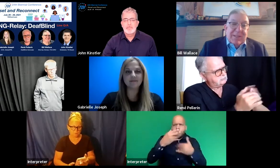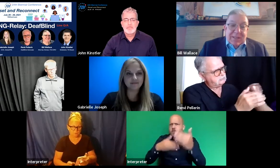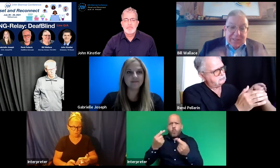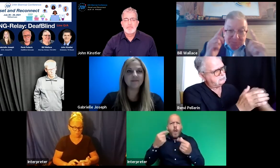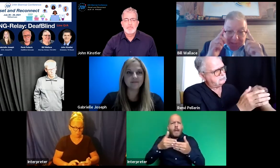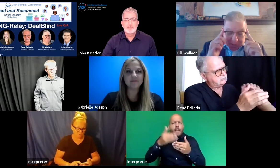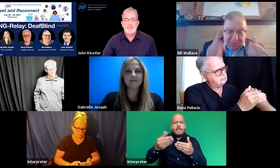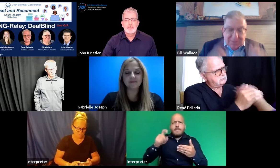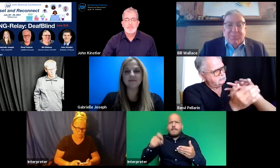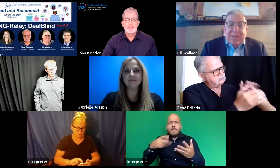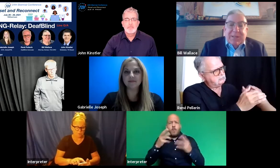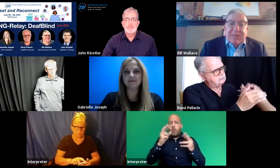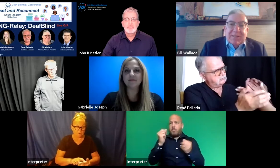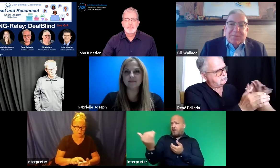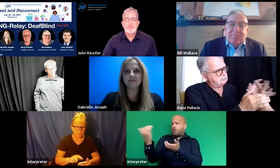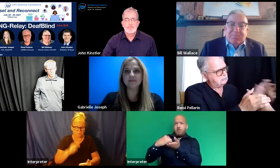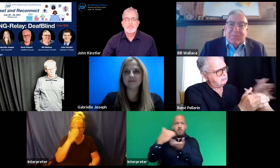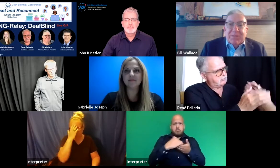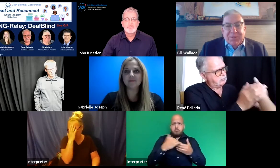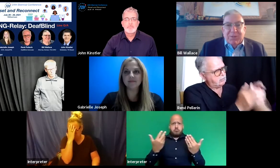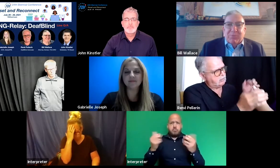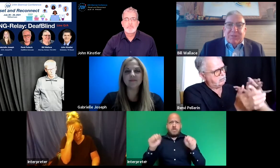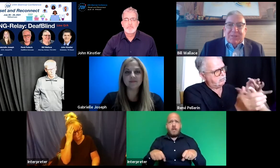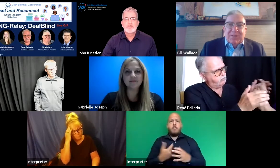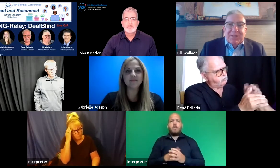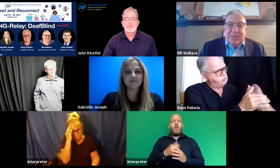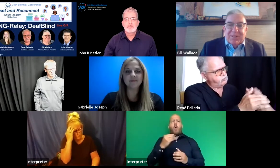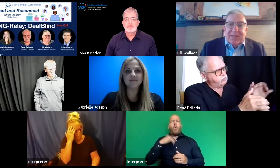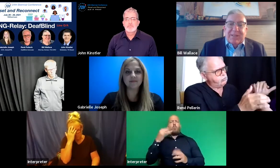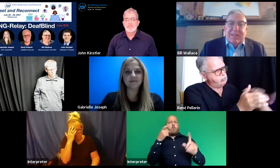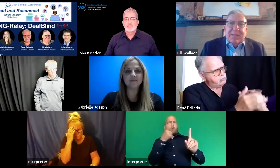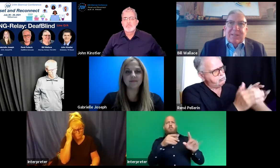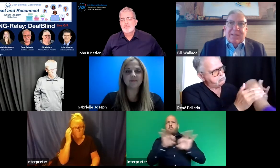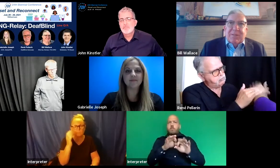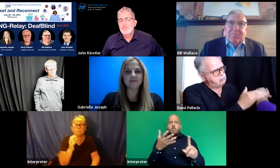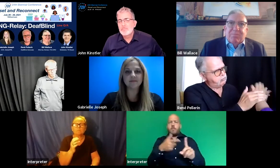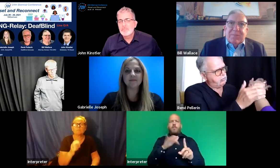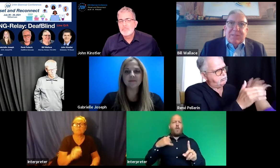in. I'd also like to point out, just so it's clear, that